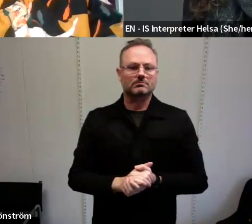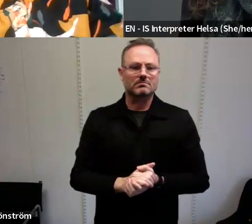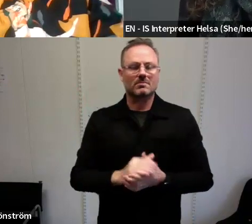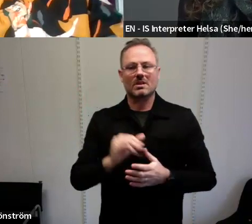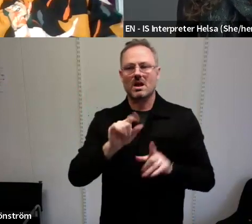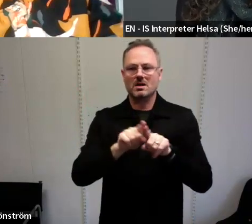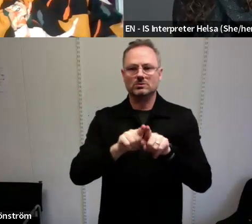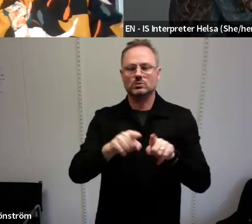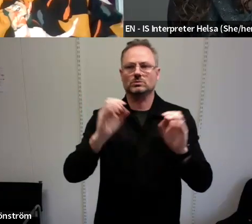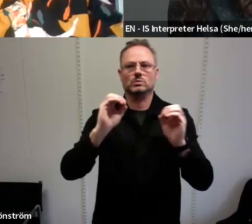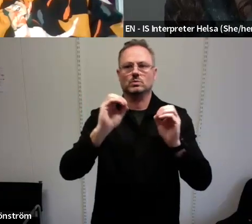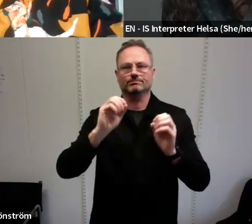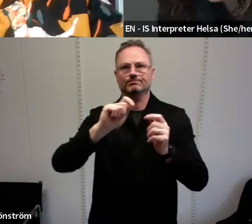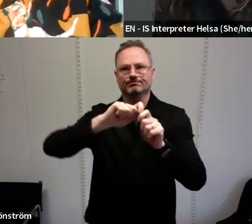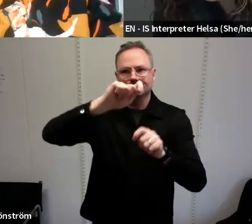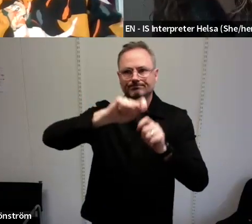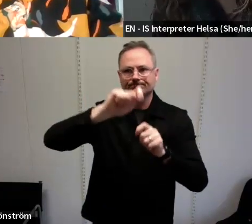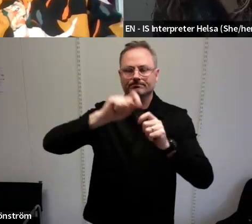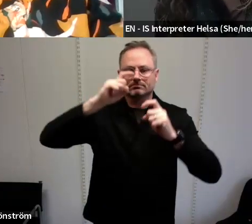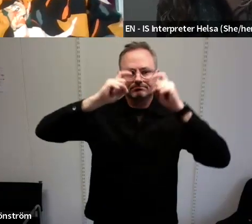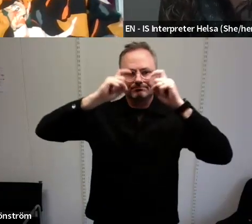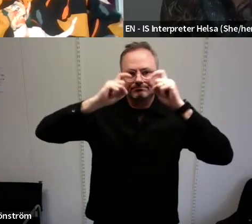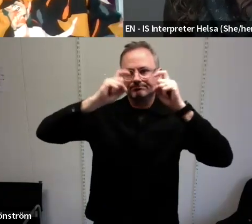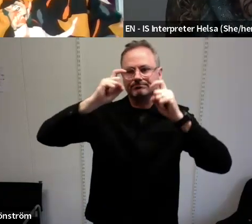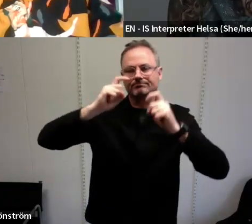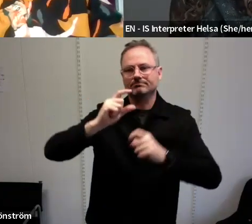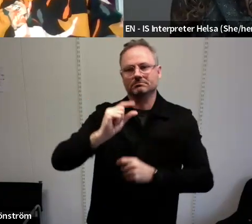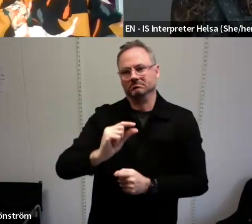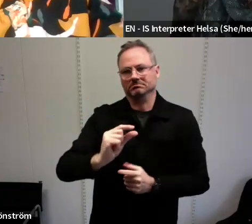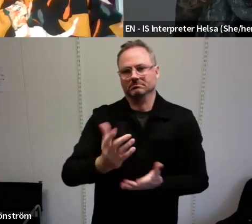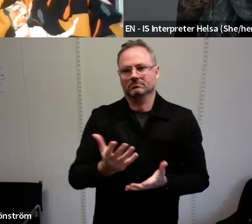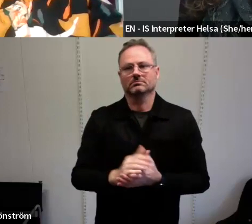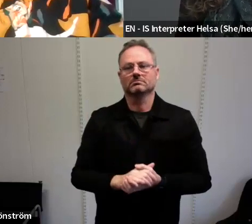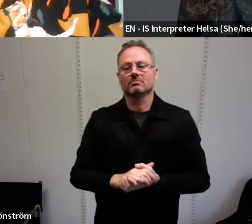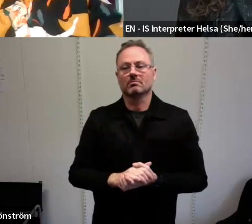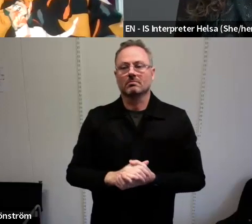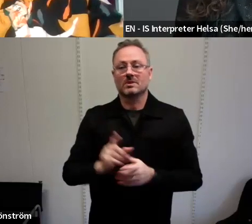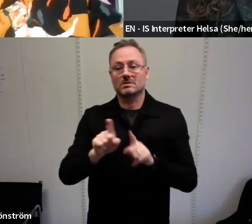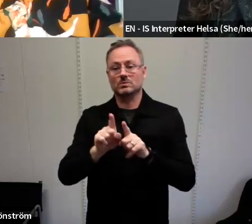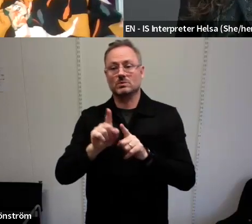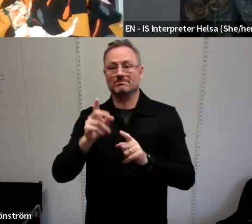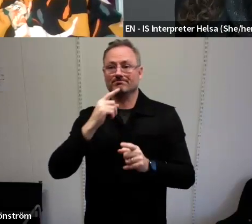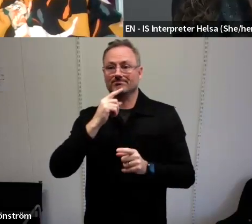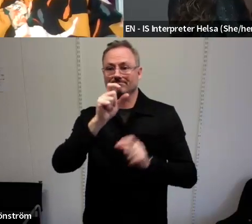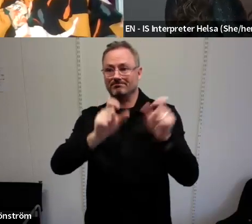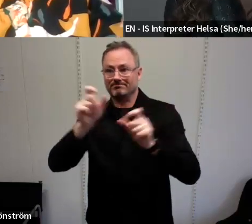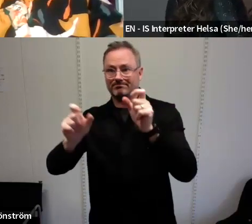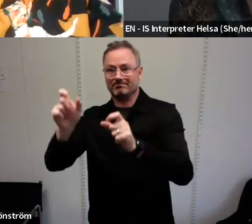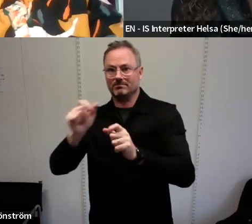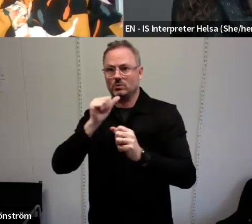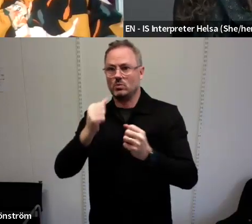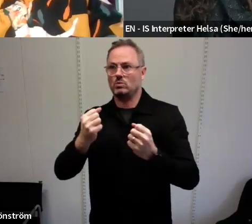help with including language proficiency. It doesn't really assess with that. It also doesn't take non-manuals, for example,